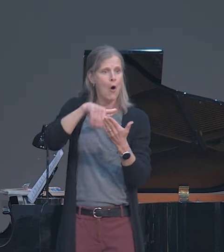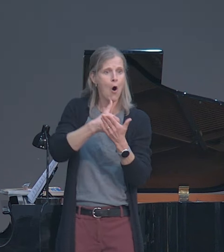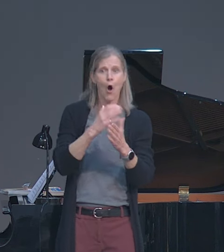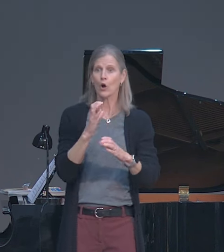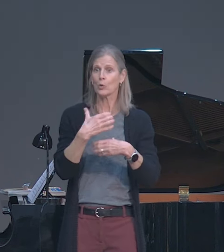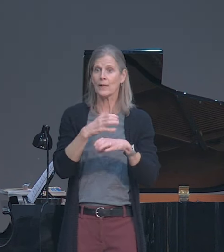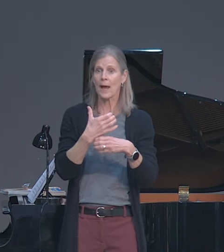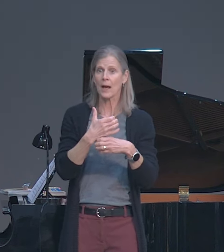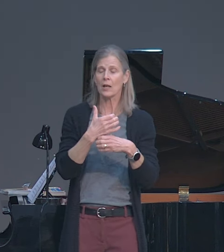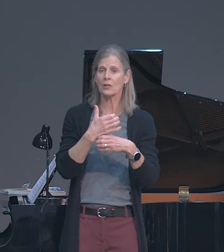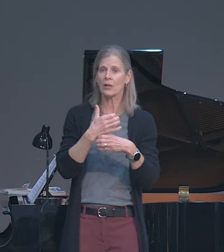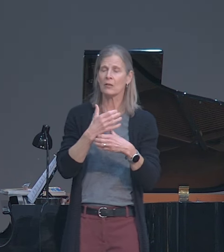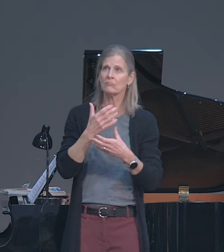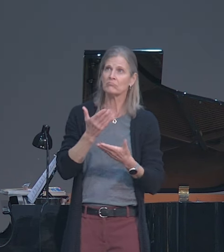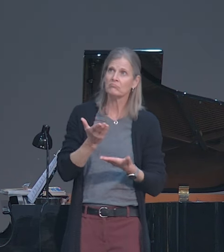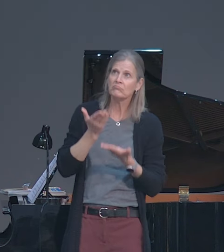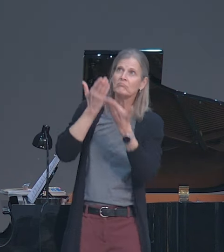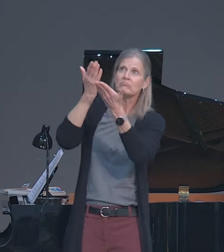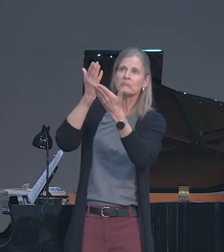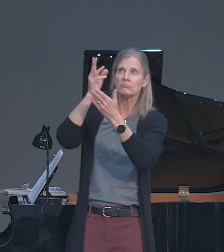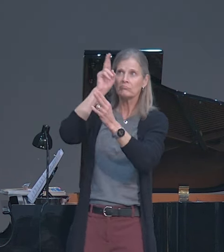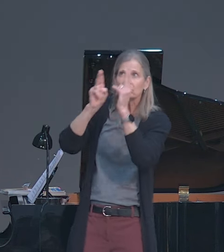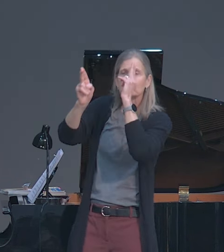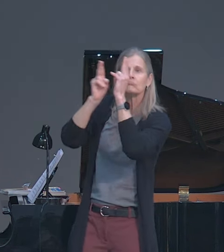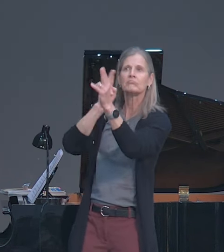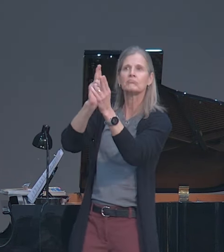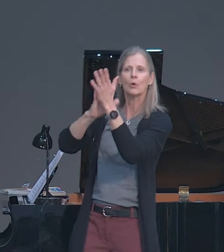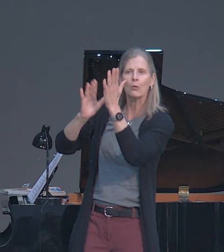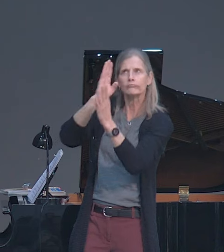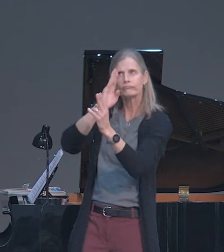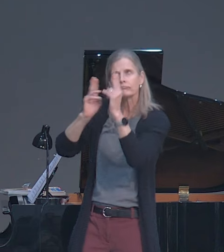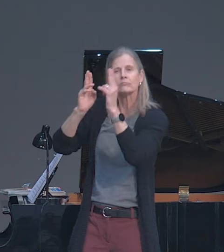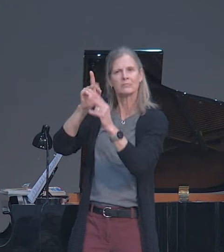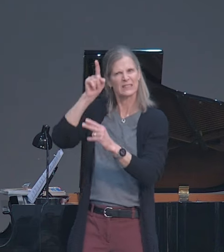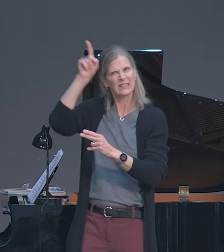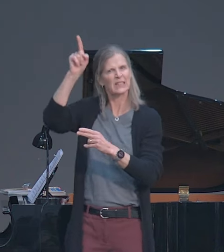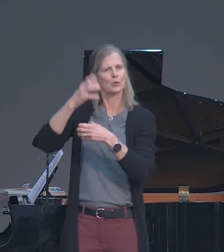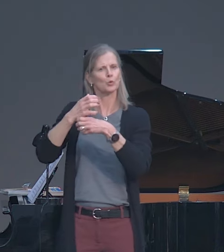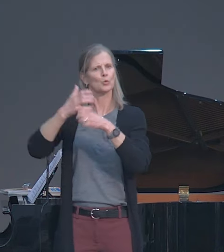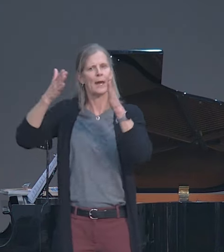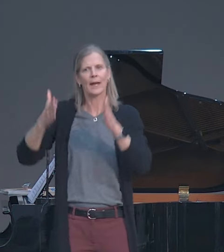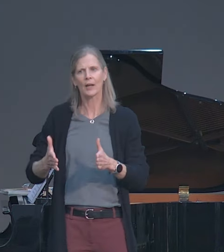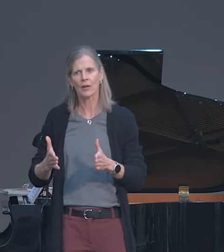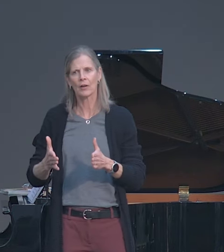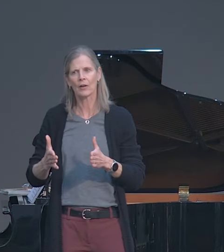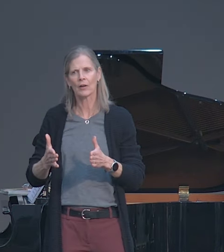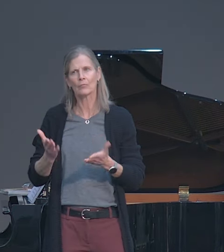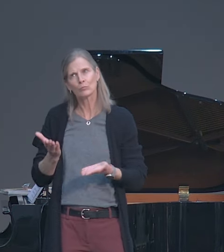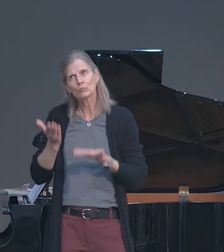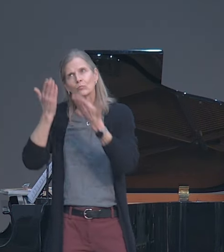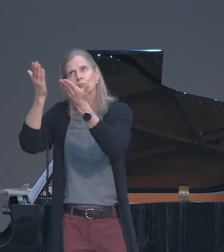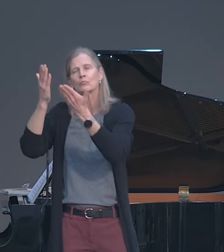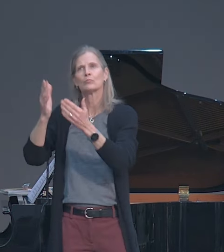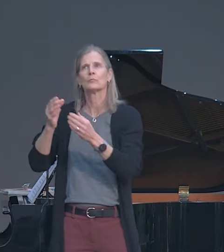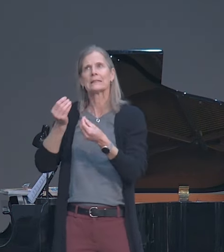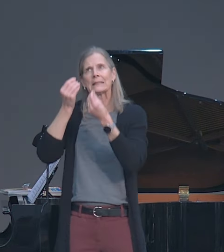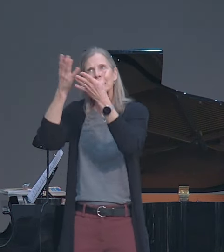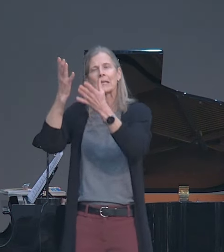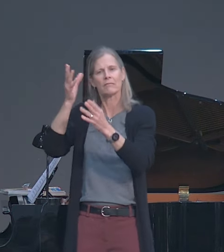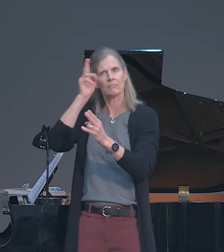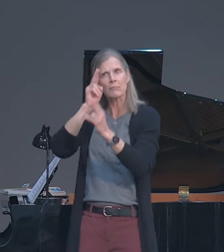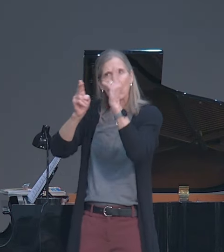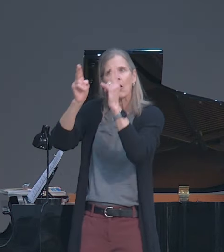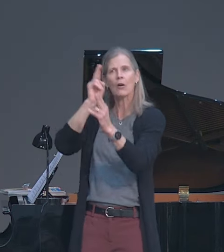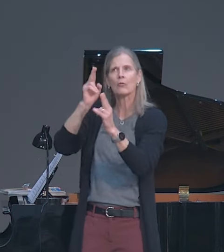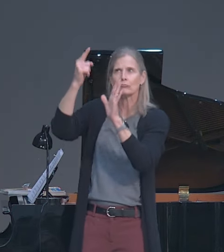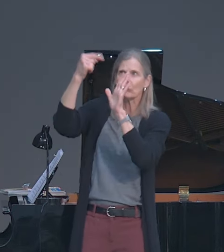to glorify the Lord Jesus Christ as its creator. To glorify God is to reflect him